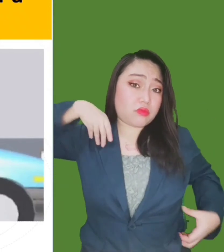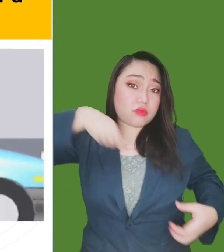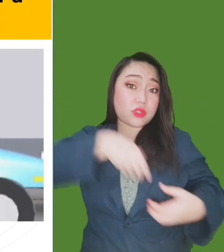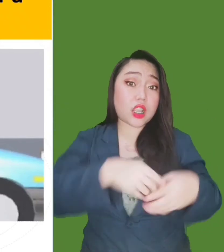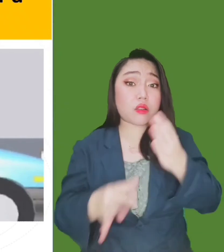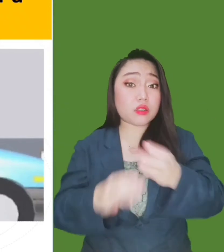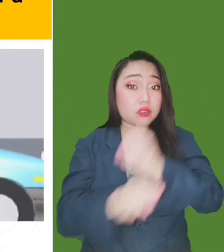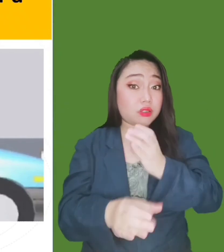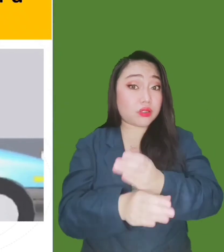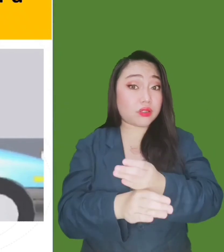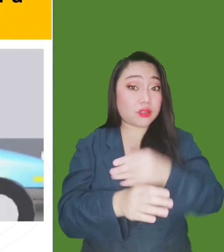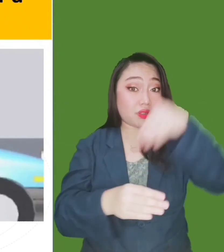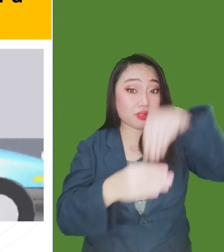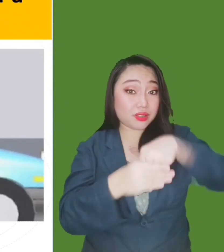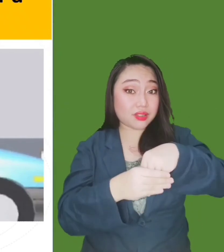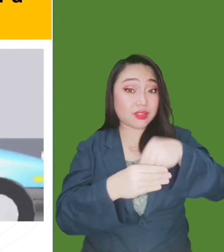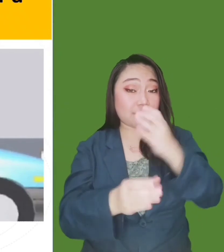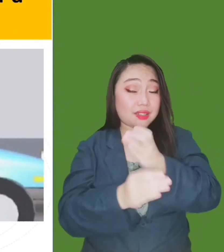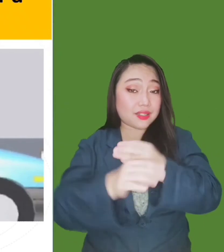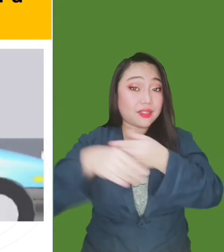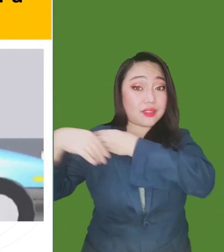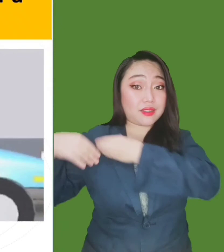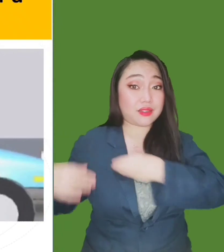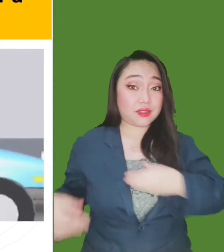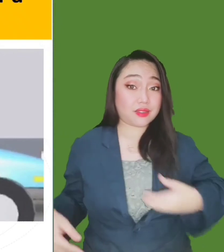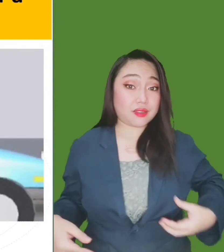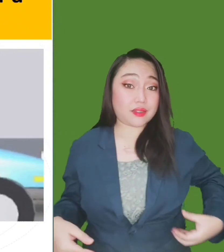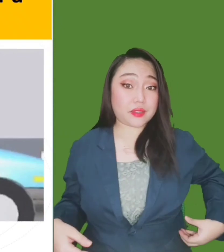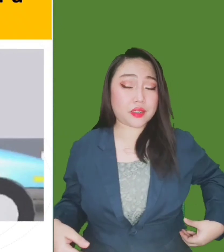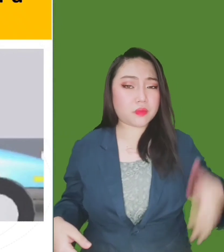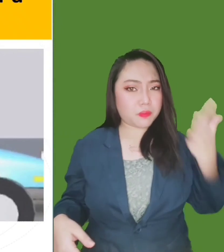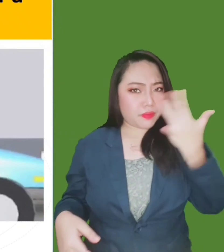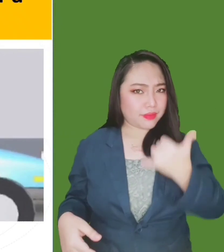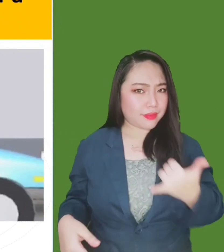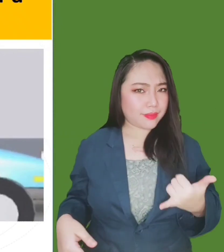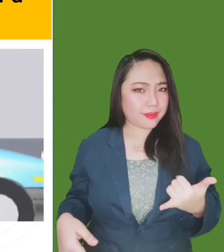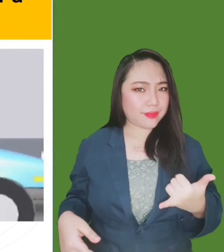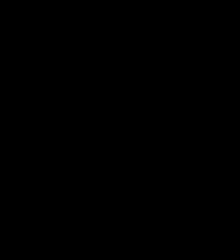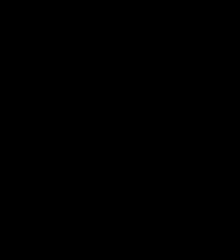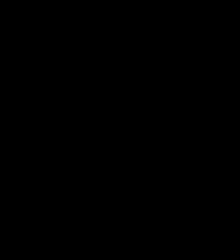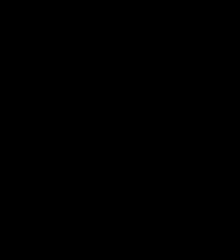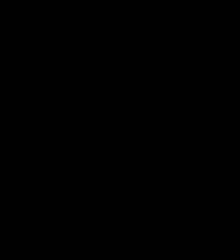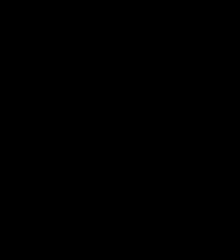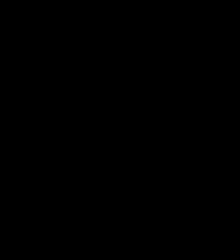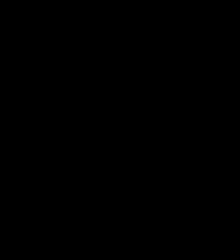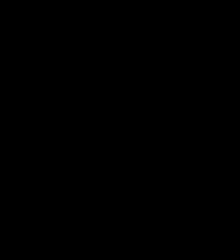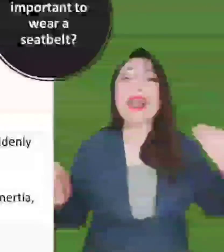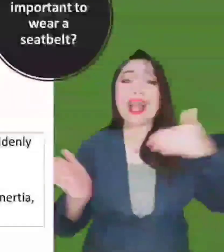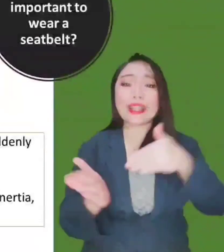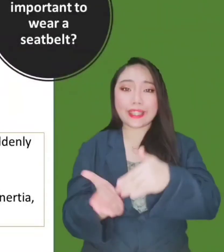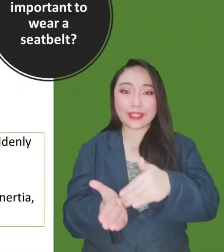like this. You know this, right? The seatbelt inside the car. Why?